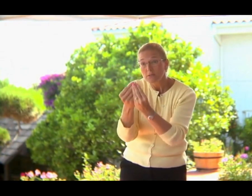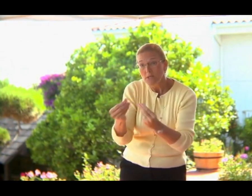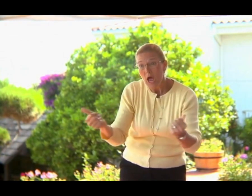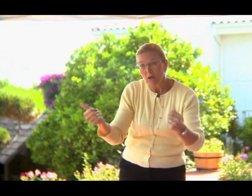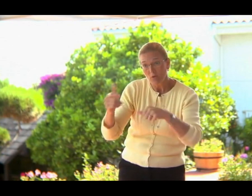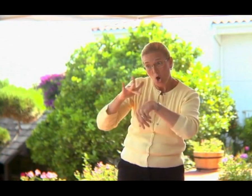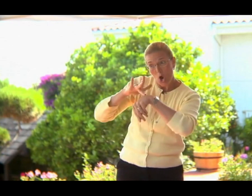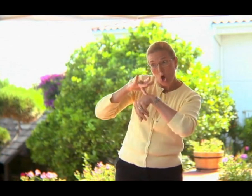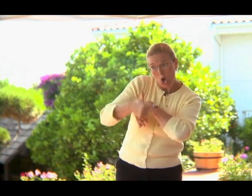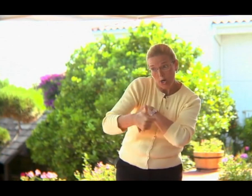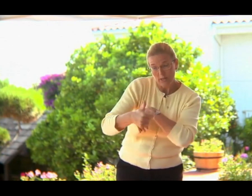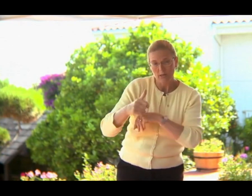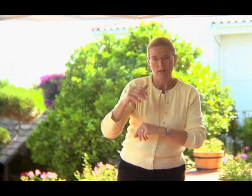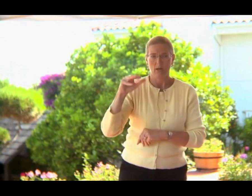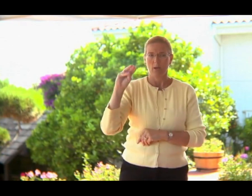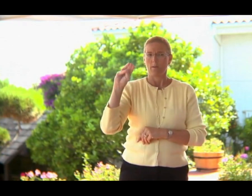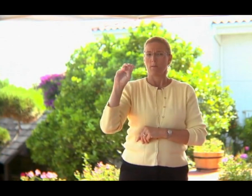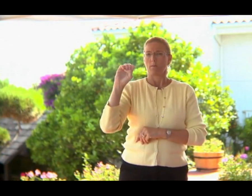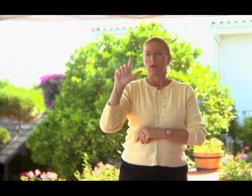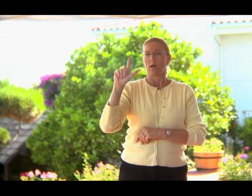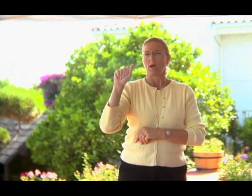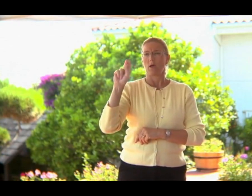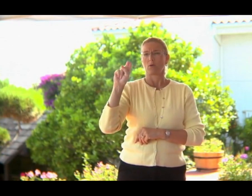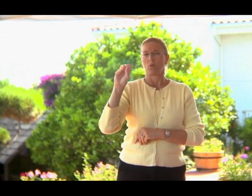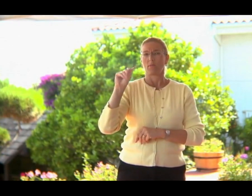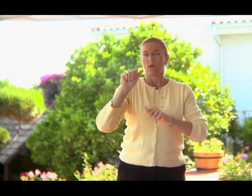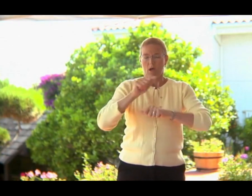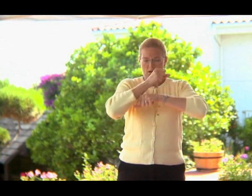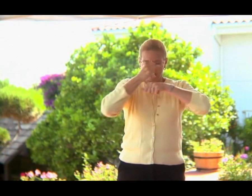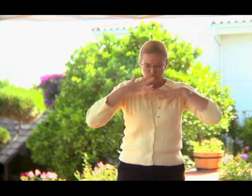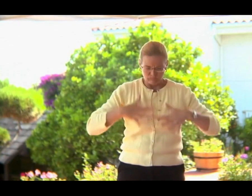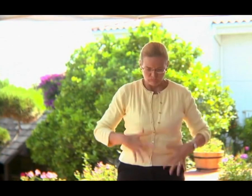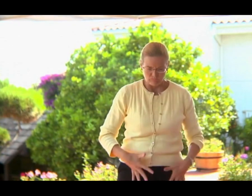because melanoma can spread and kill you if it is not treated early enough.